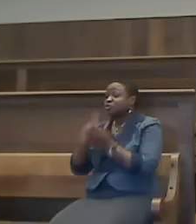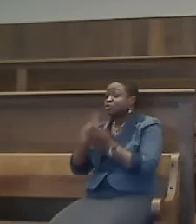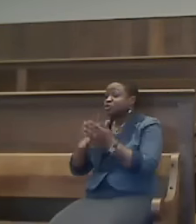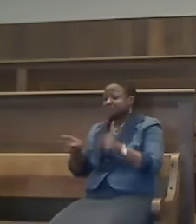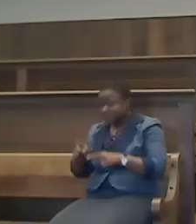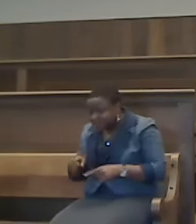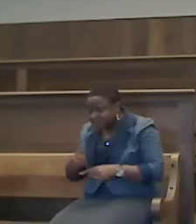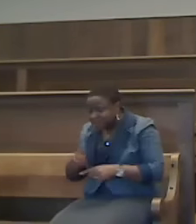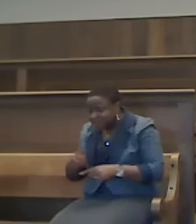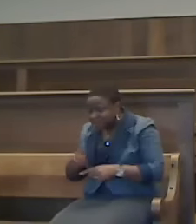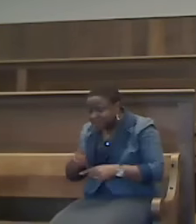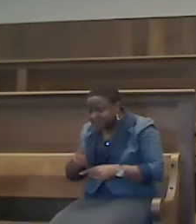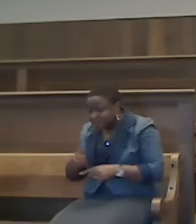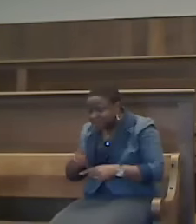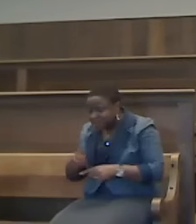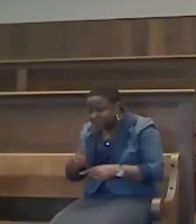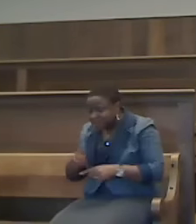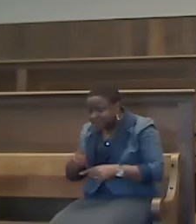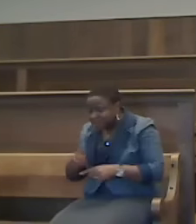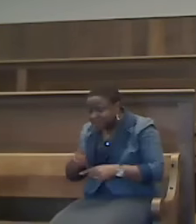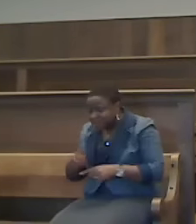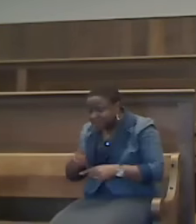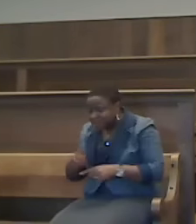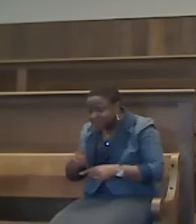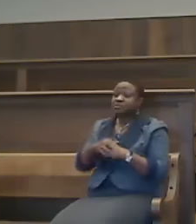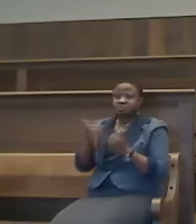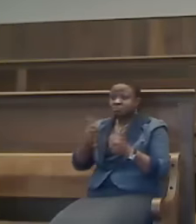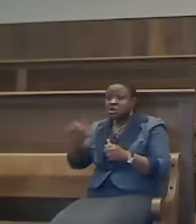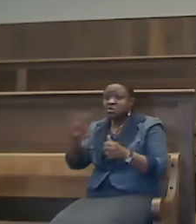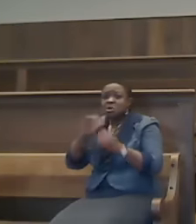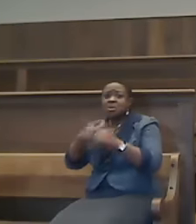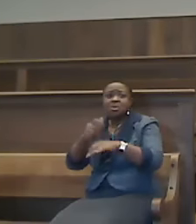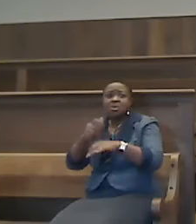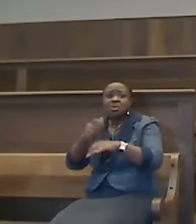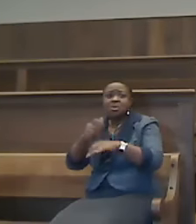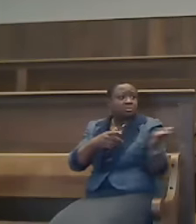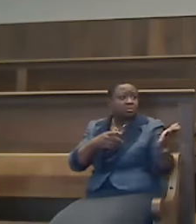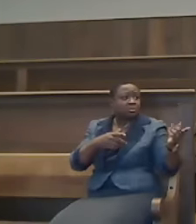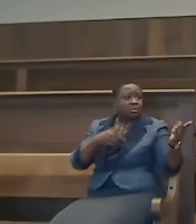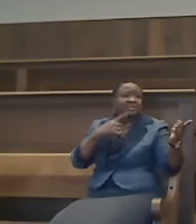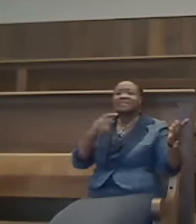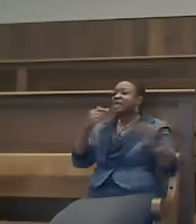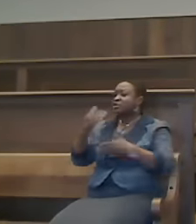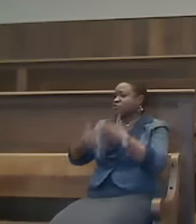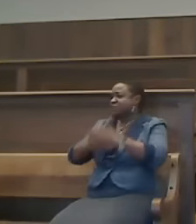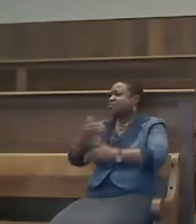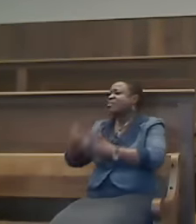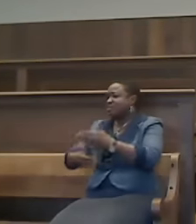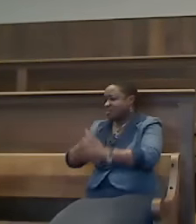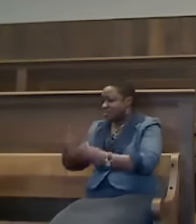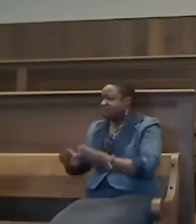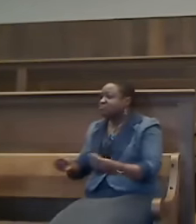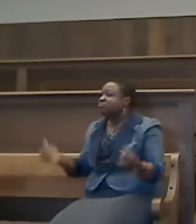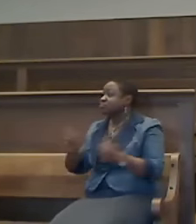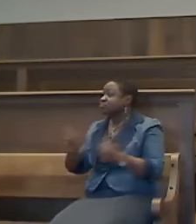Within 3 days. Amazing. 3 days. Anyone else? How many days did it take you? Gradual process for you.